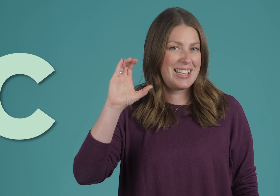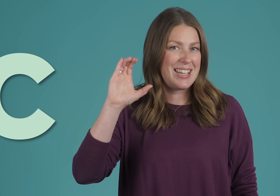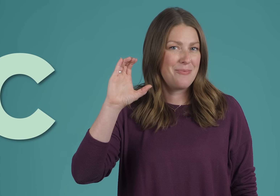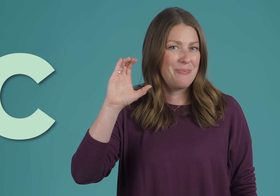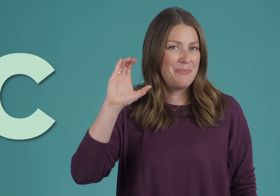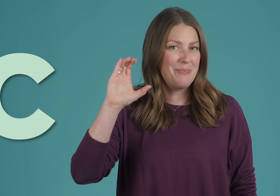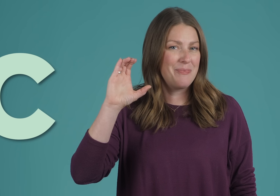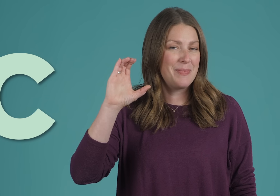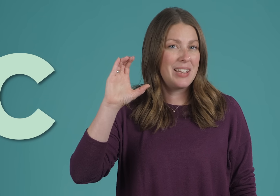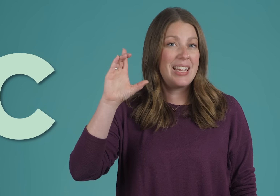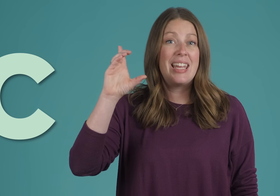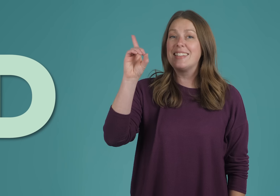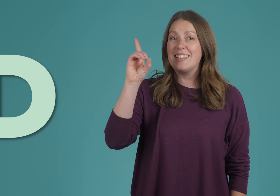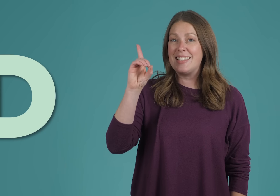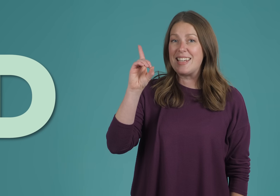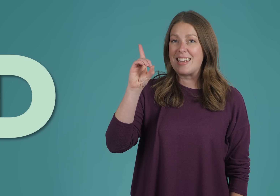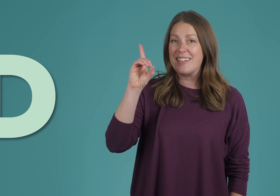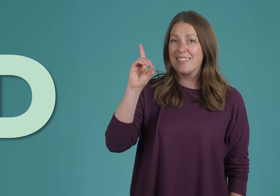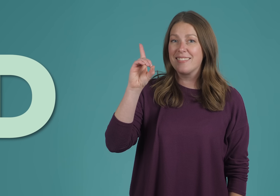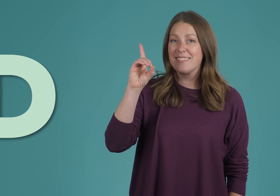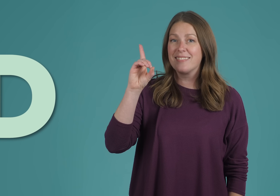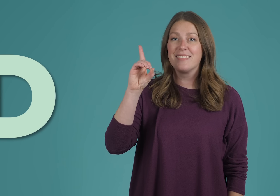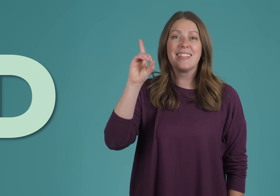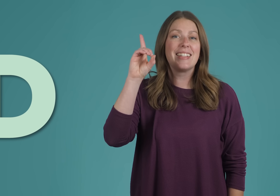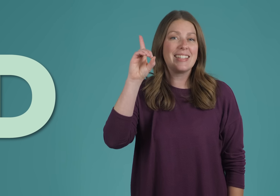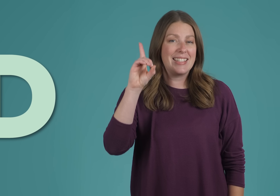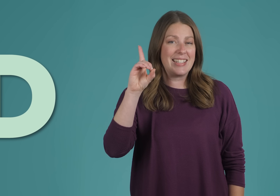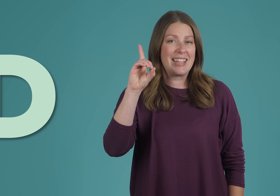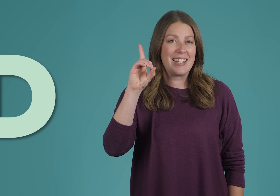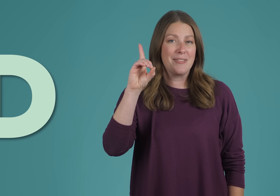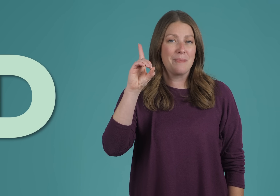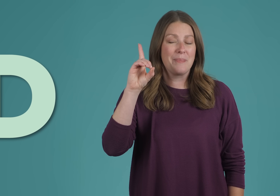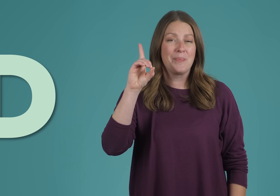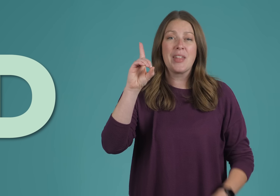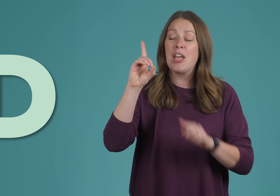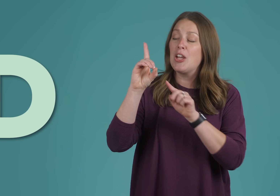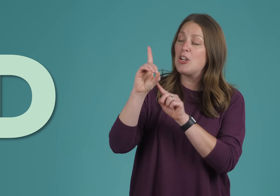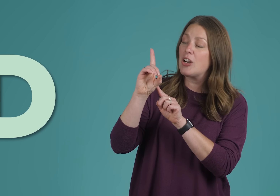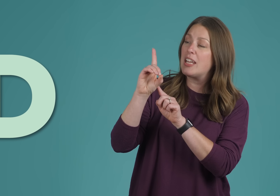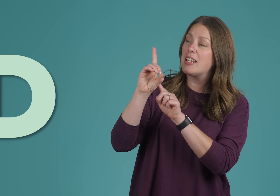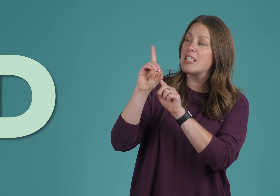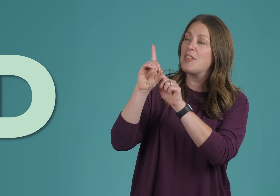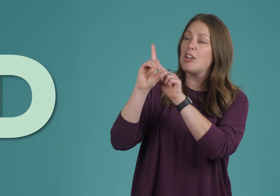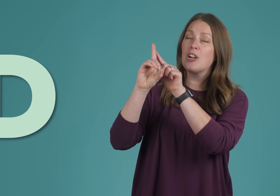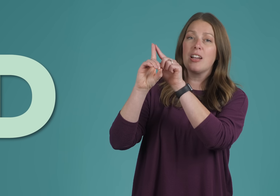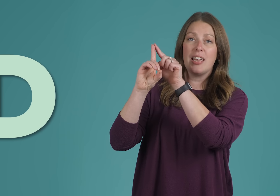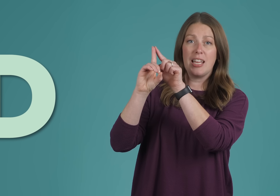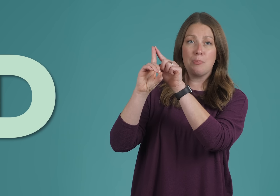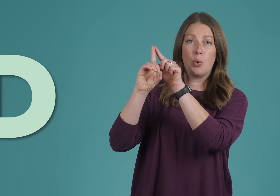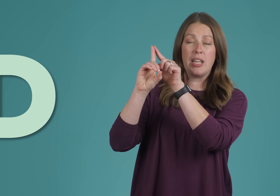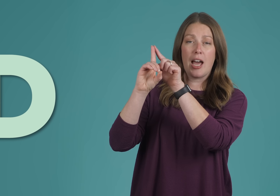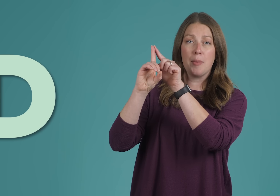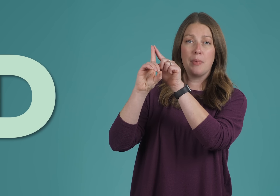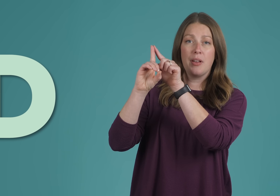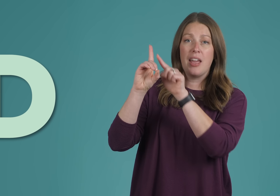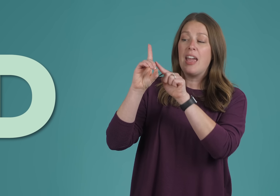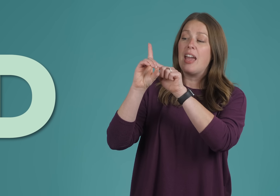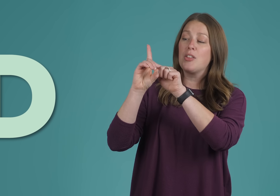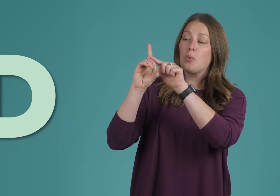C. D. D. Your index finger is pointing up and the rest